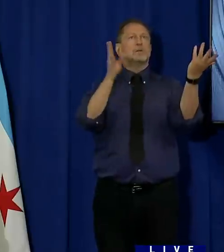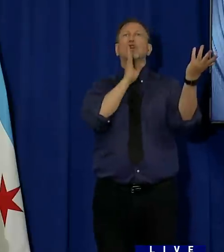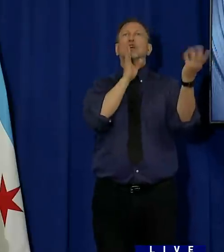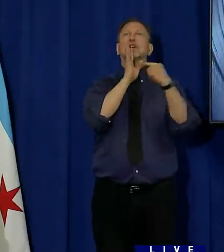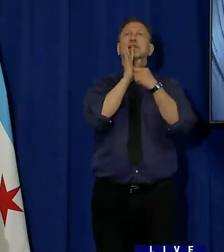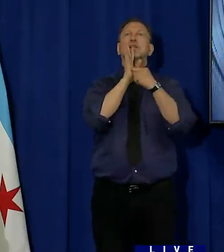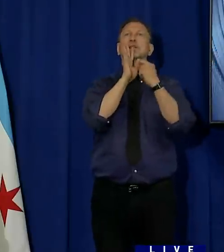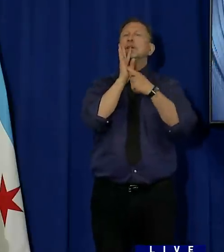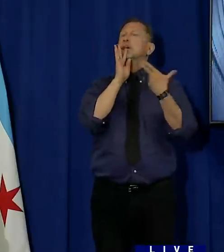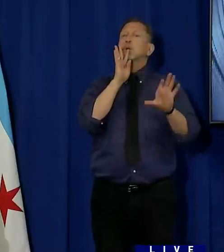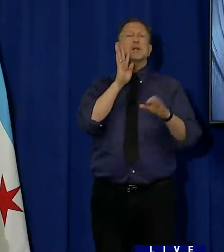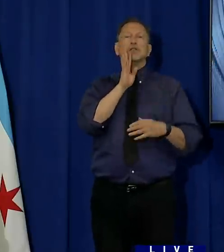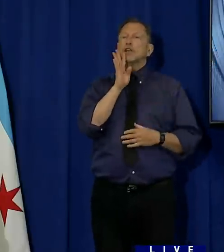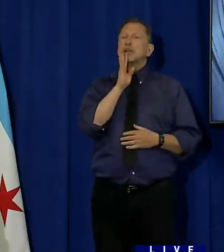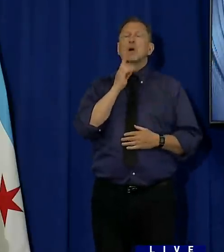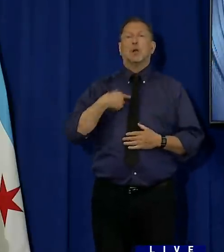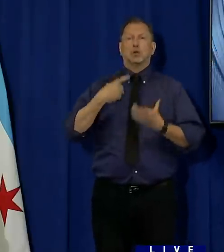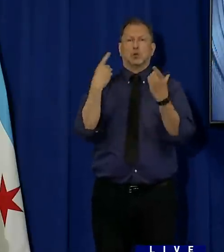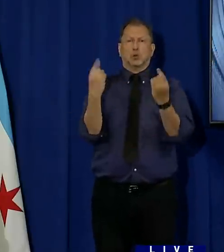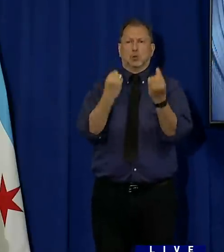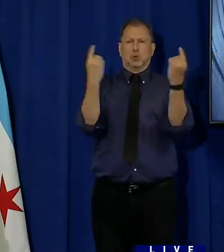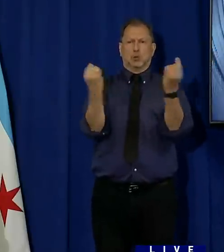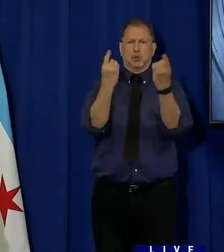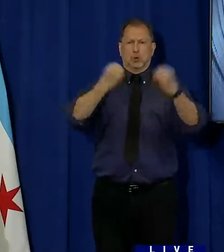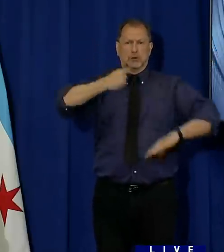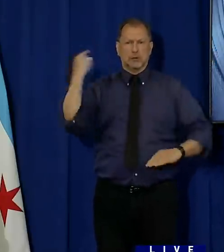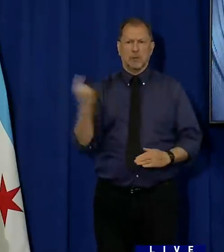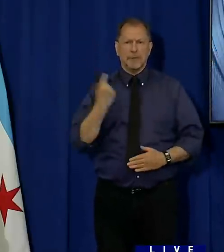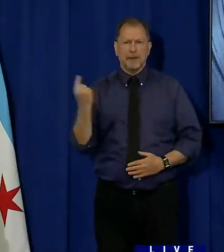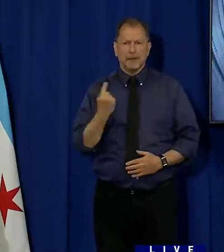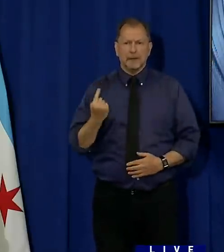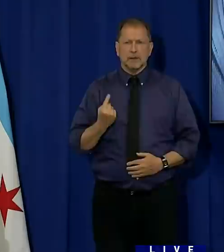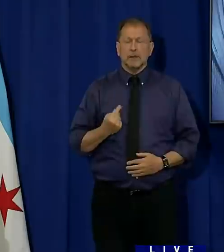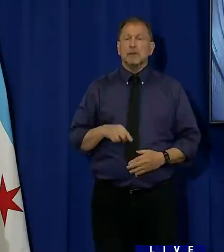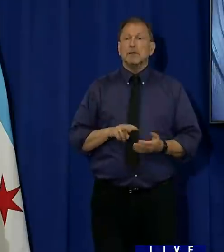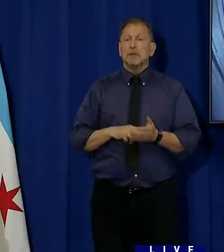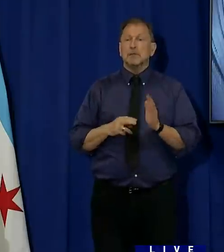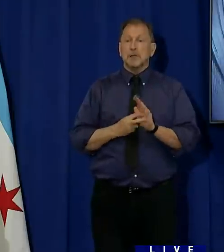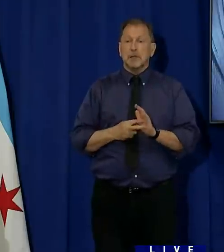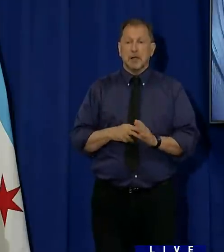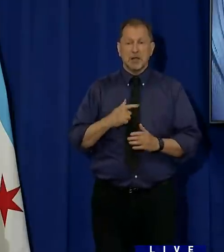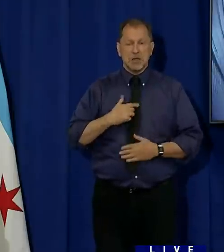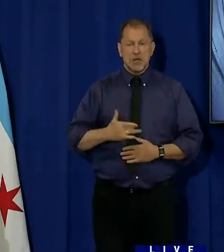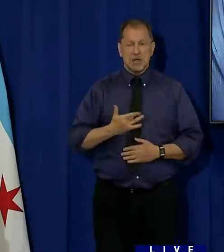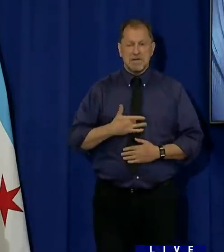And what I'm also feeling in this moment is incredible resolve.